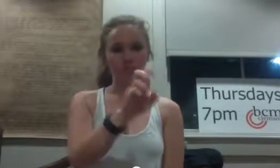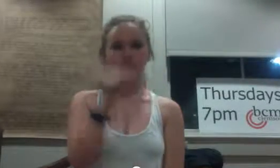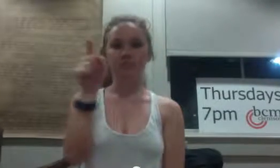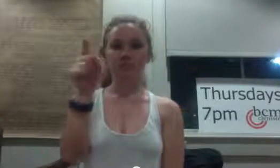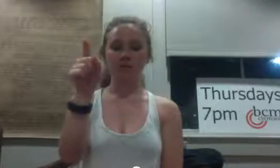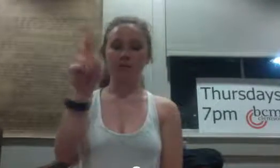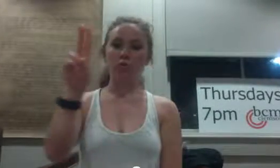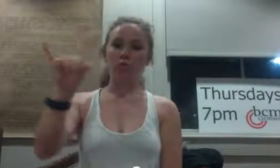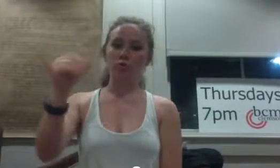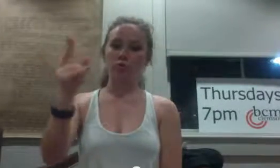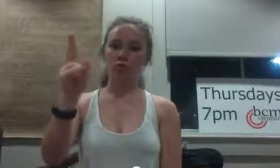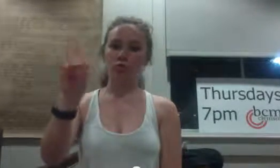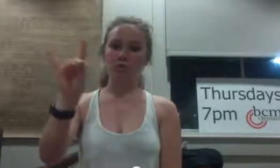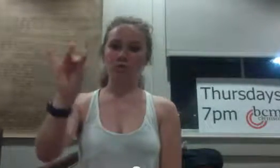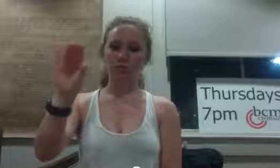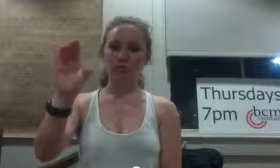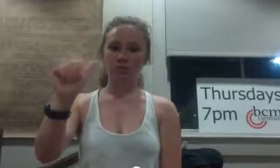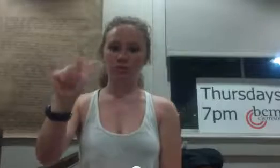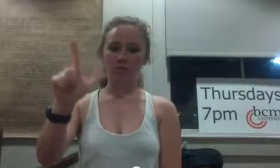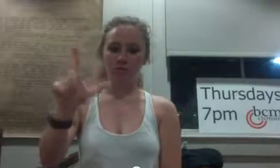So, there's the legislative branch, the